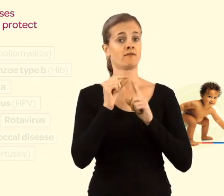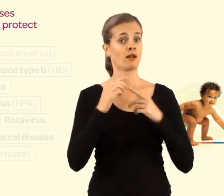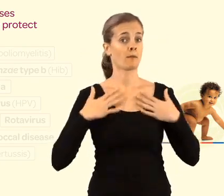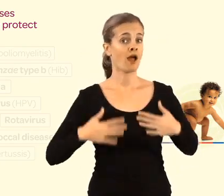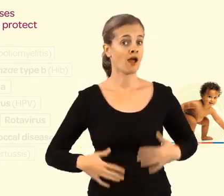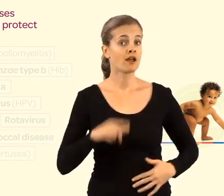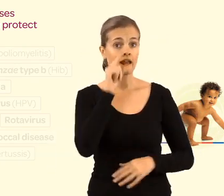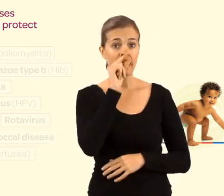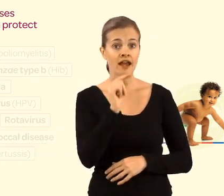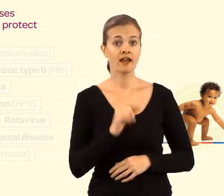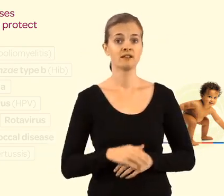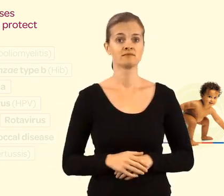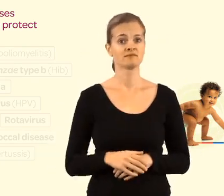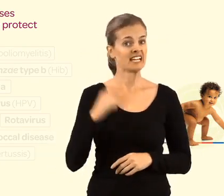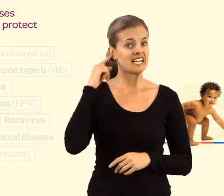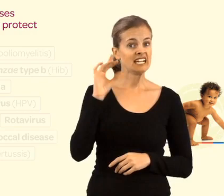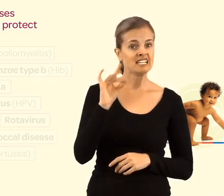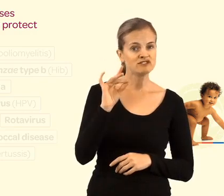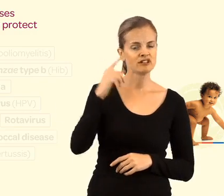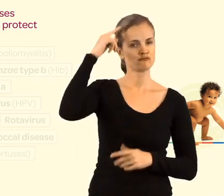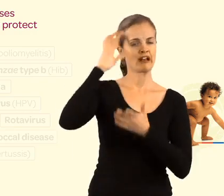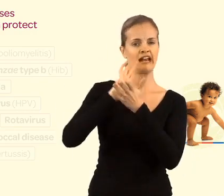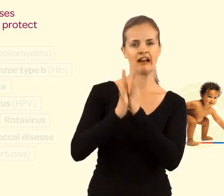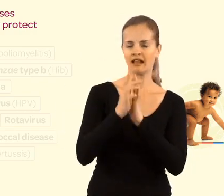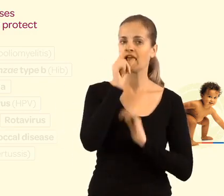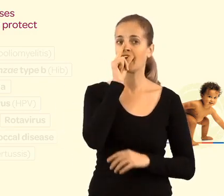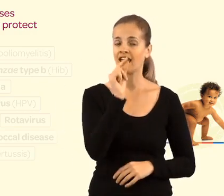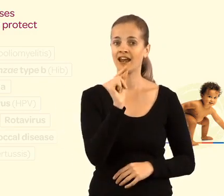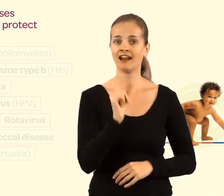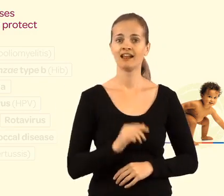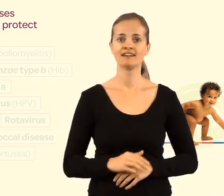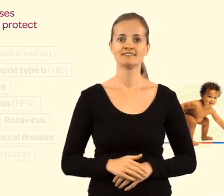may also cause pneumonia, ear infections and brain damage.